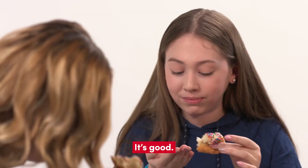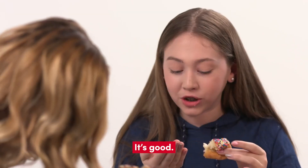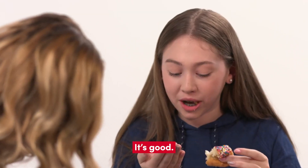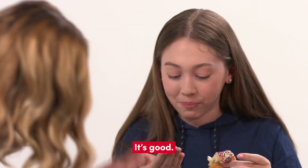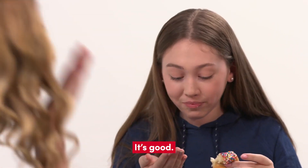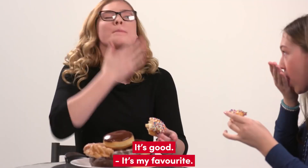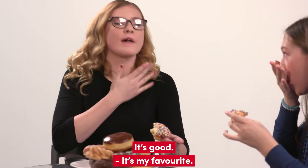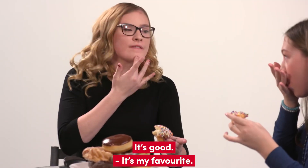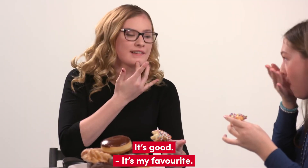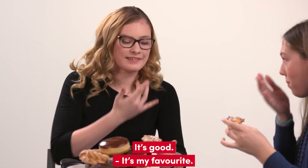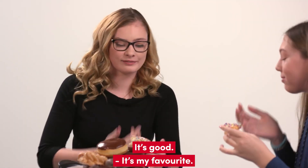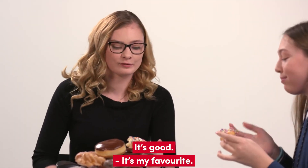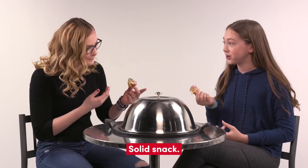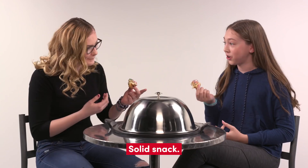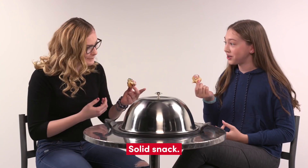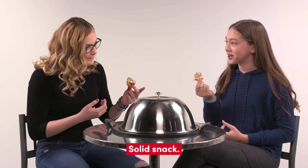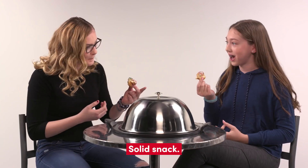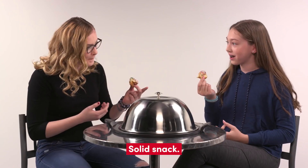It's good. Solid snack.